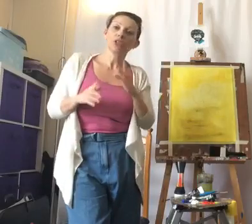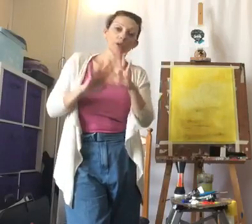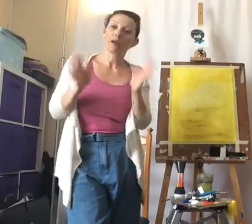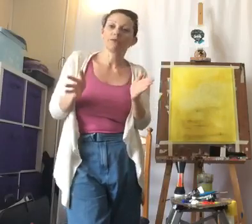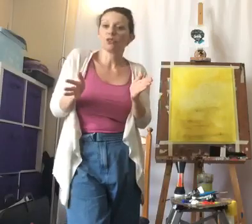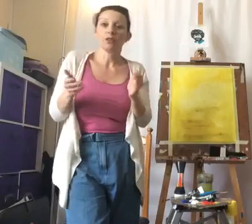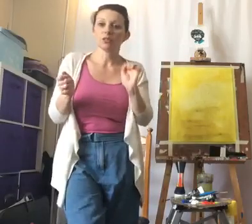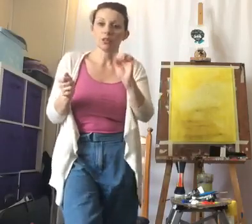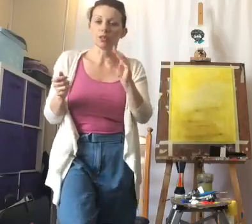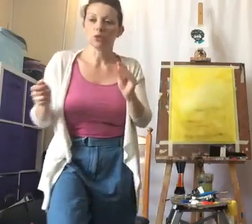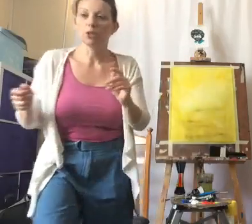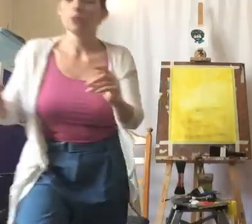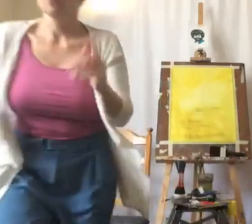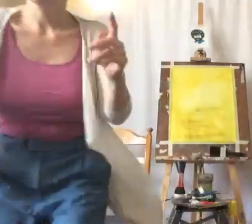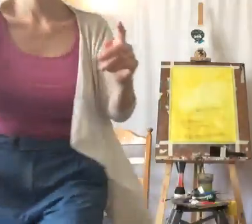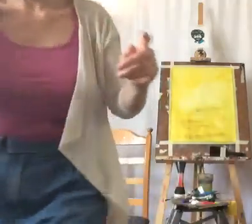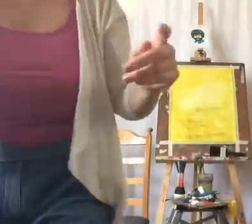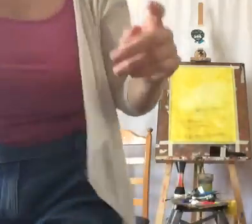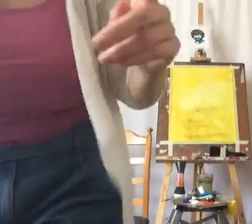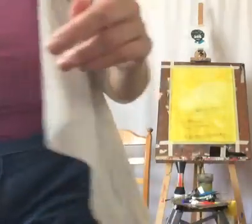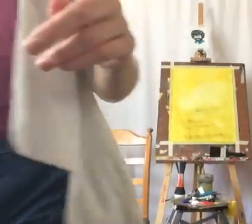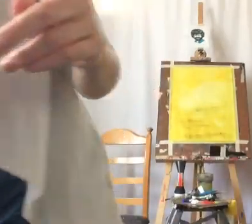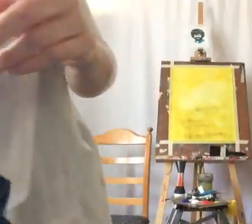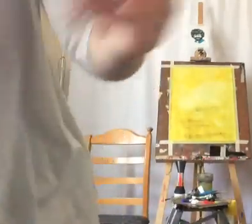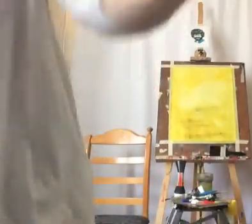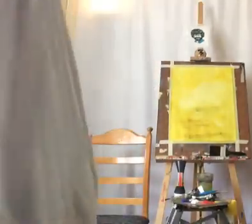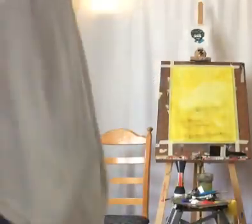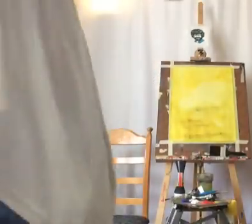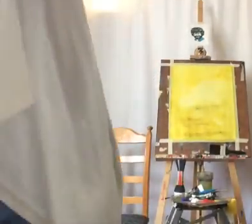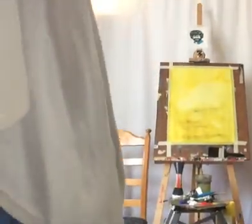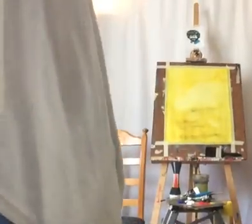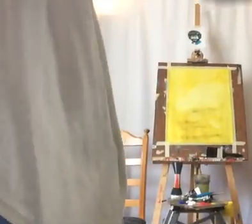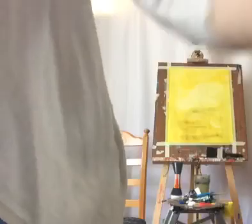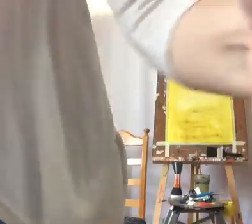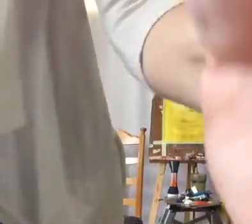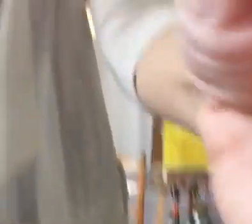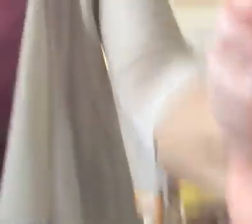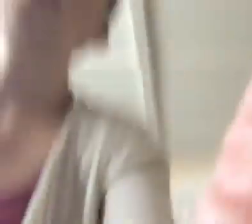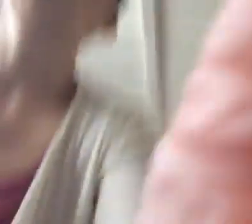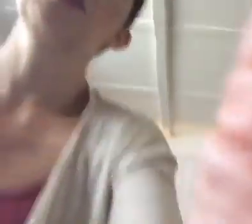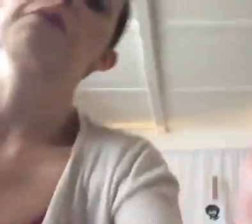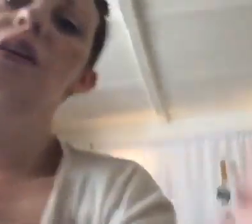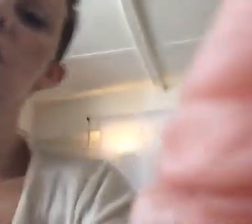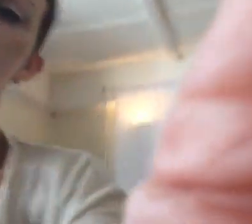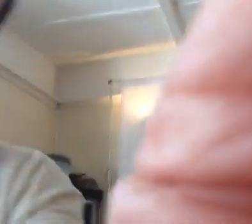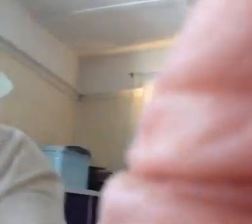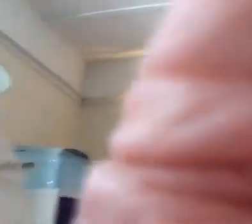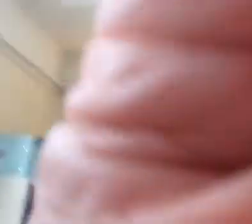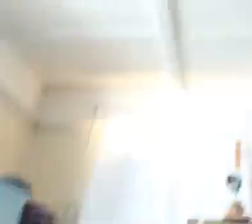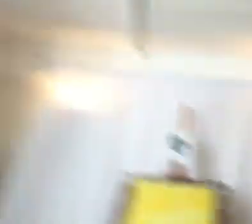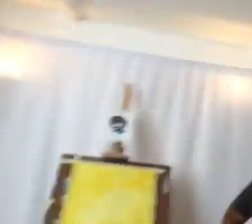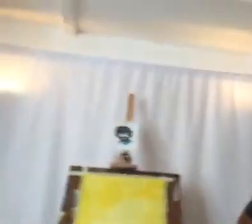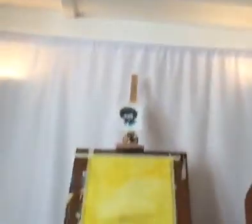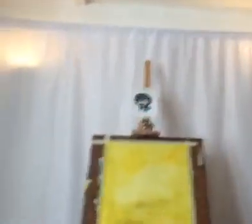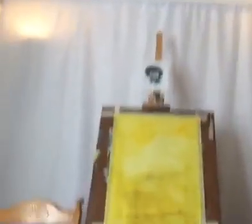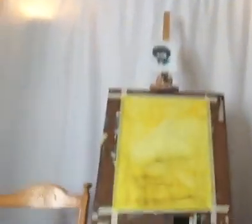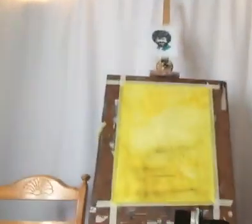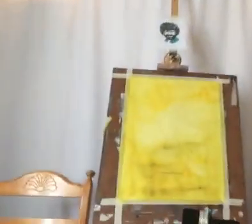want to, you don't have to. It's up to you. I'm just going to bring the camera over to remove my camera holding device known as